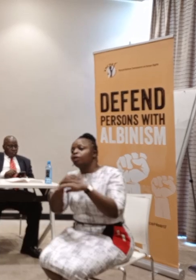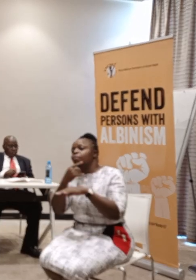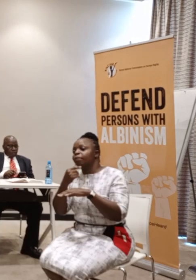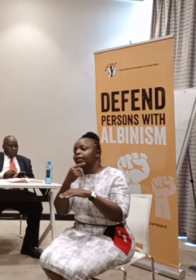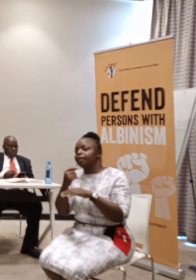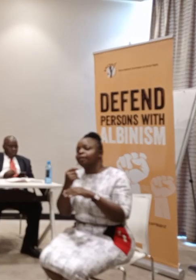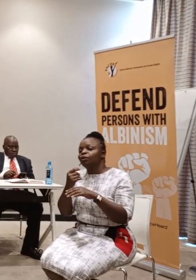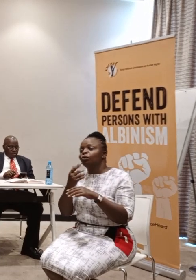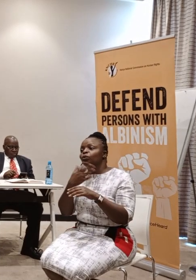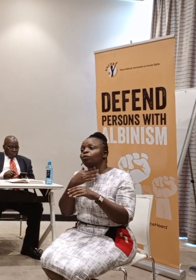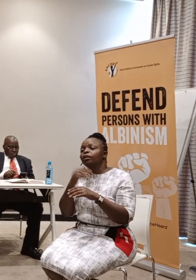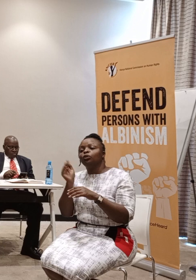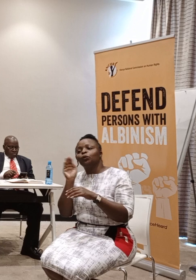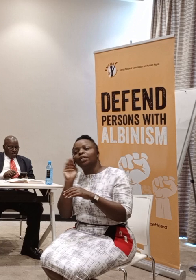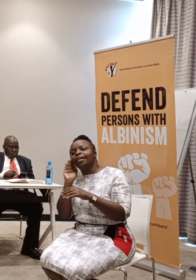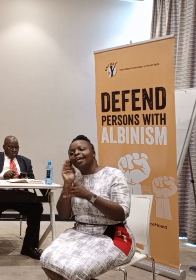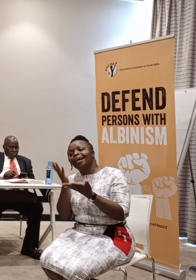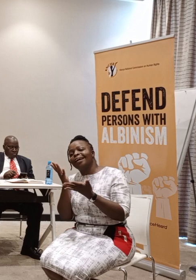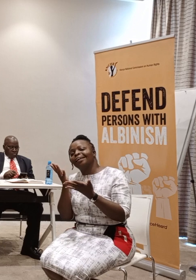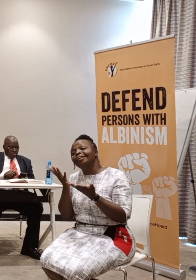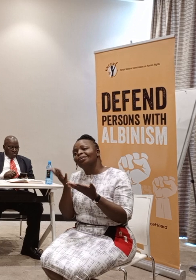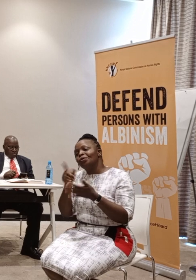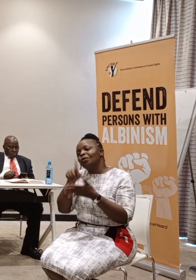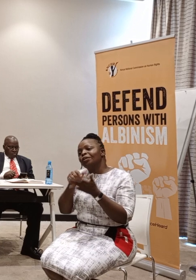Everybody here today will speak.